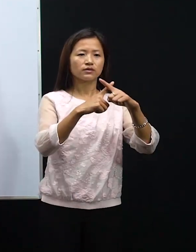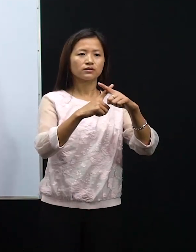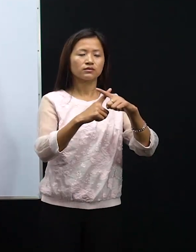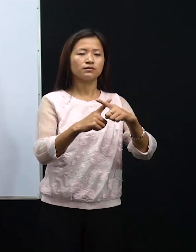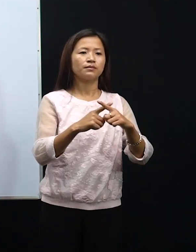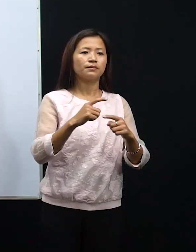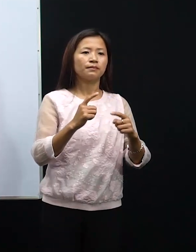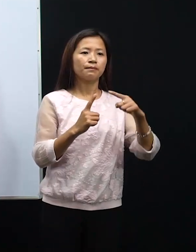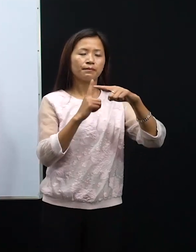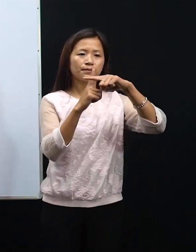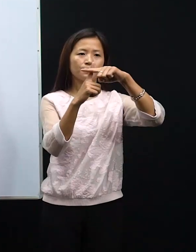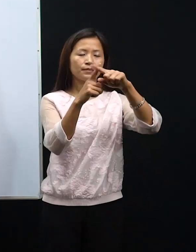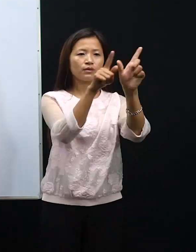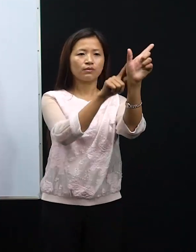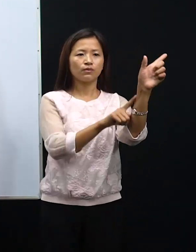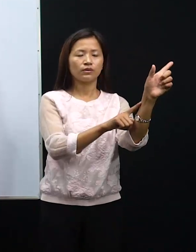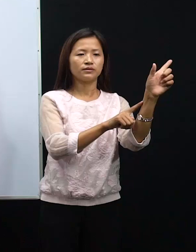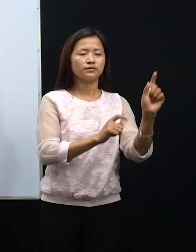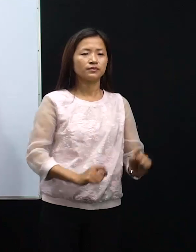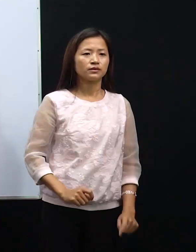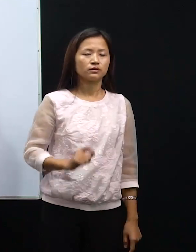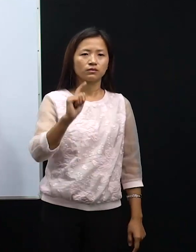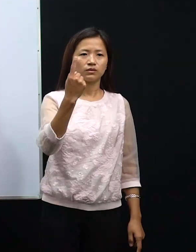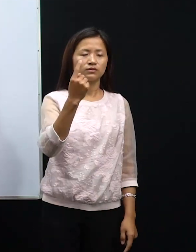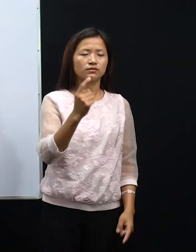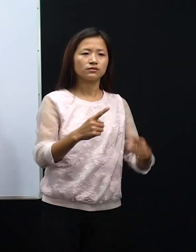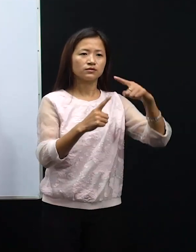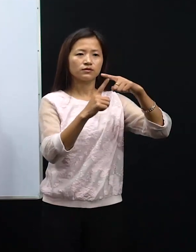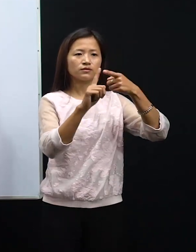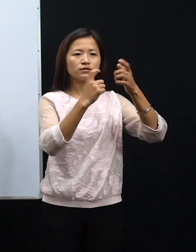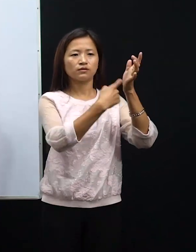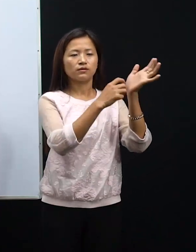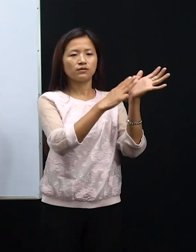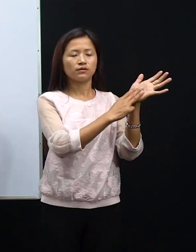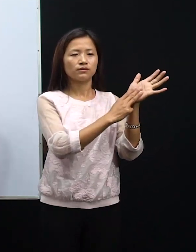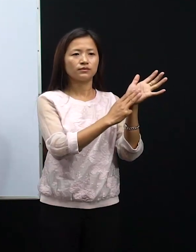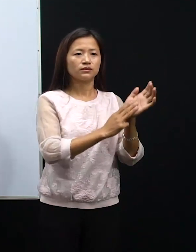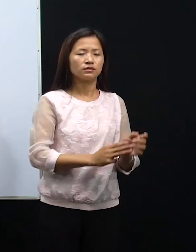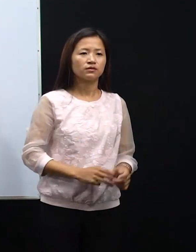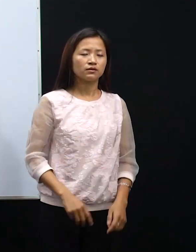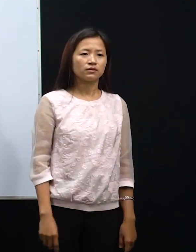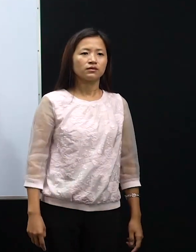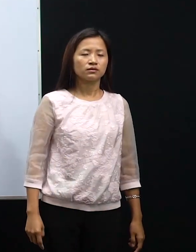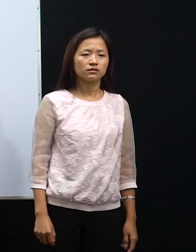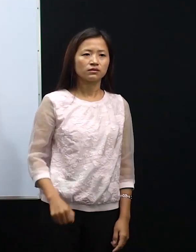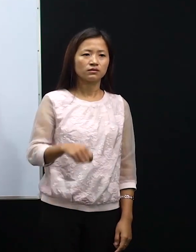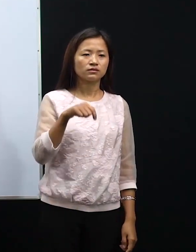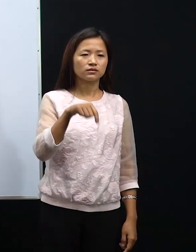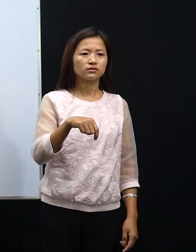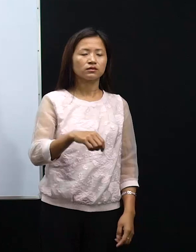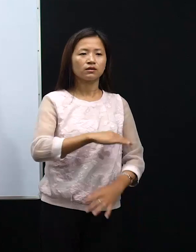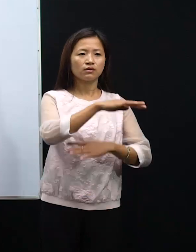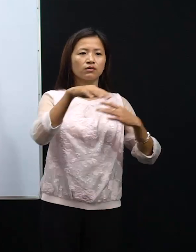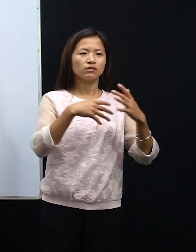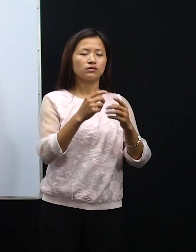y. X one term, y one term. You can write 5y plus x. So these are all